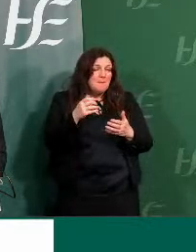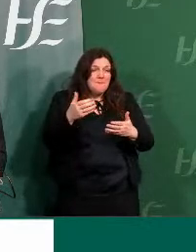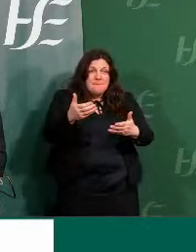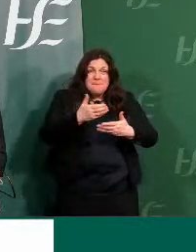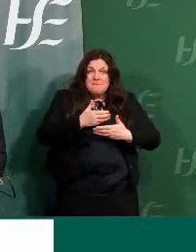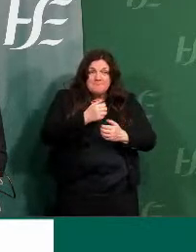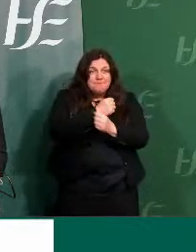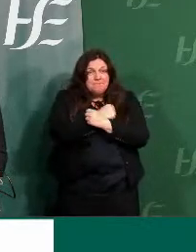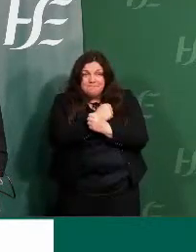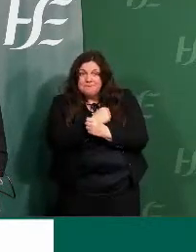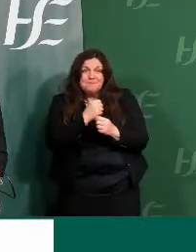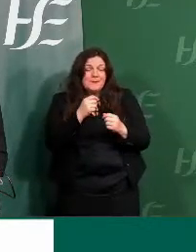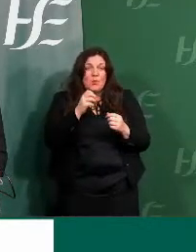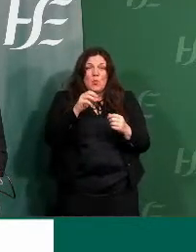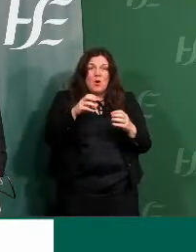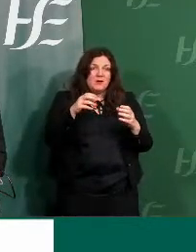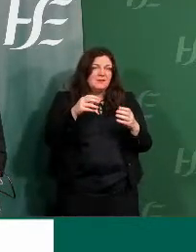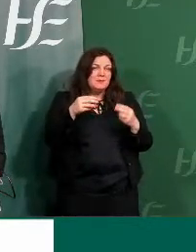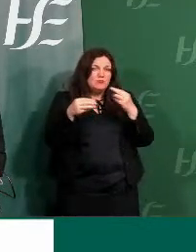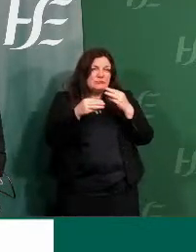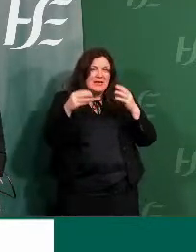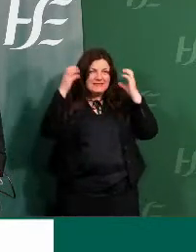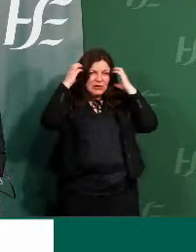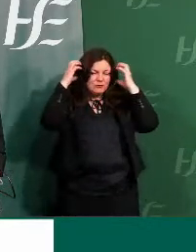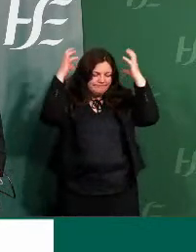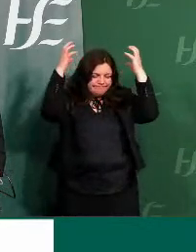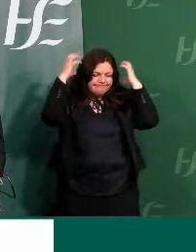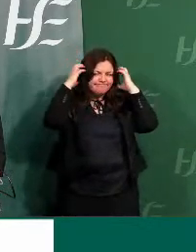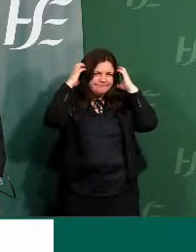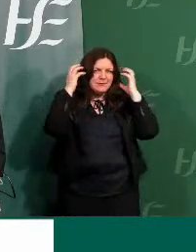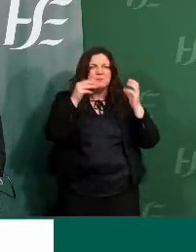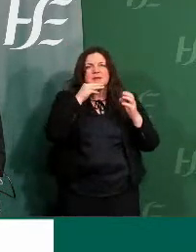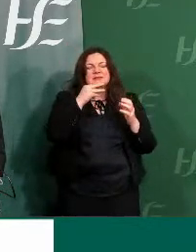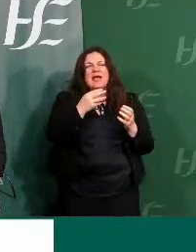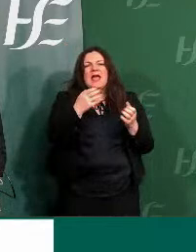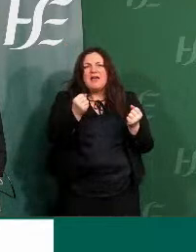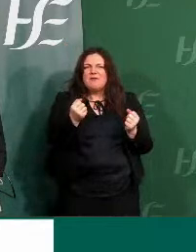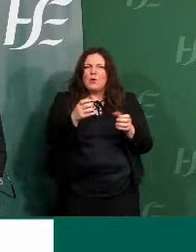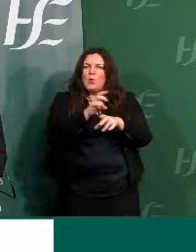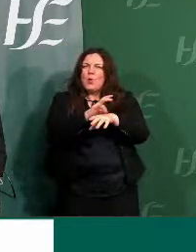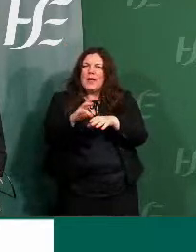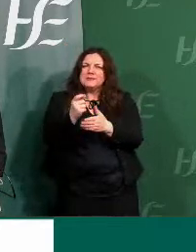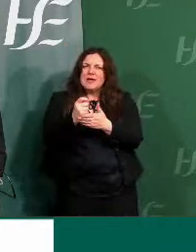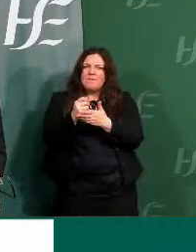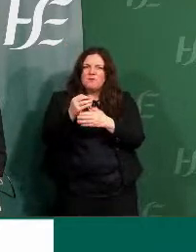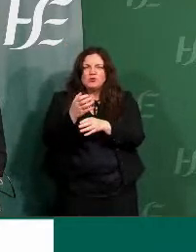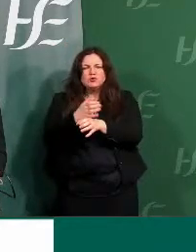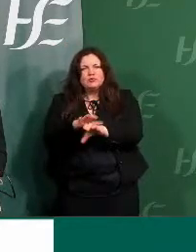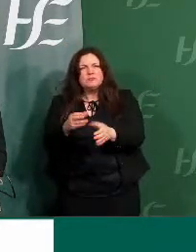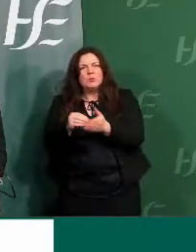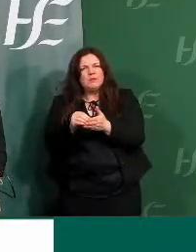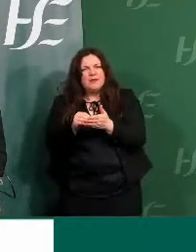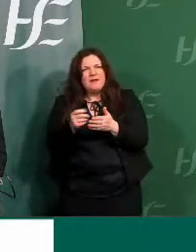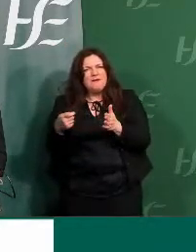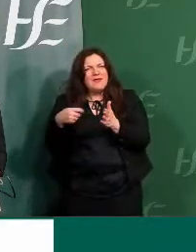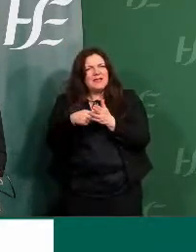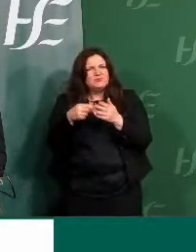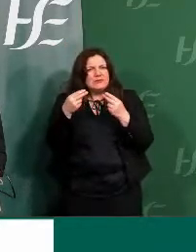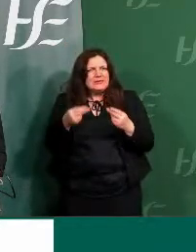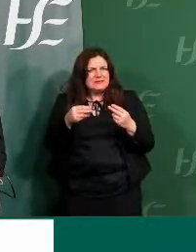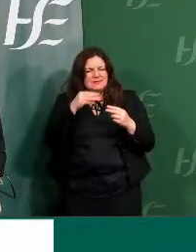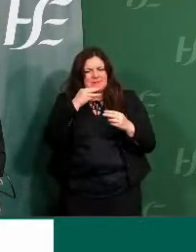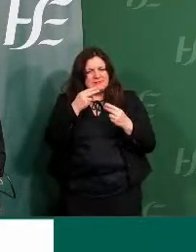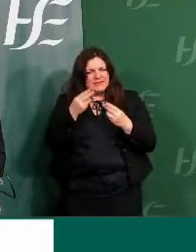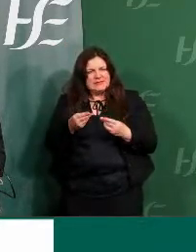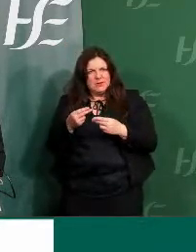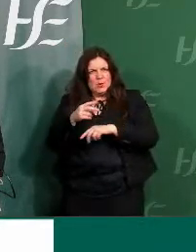clinic, and we'll have quieter times that can be booked through HSE Live if children have additional needs. And we will be putting together some information for children so